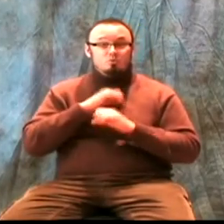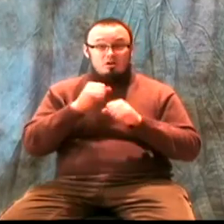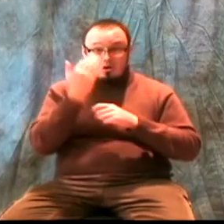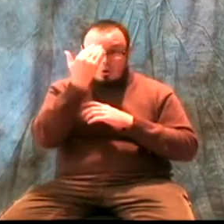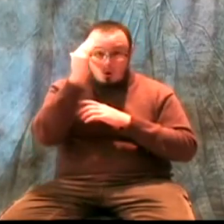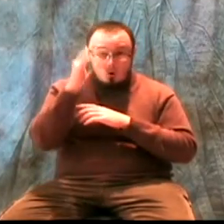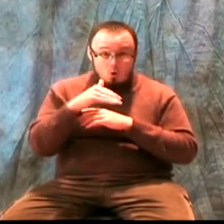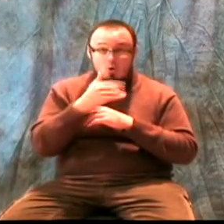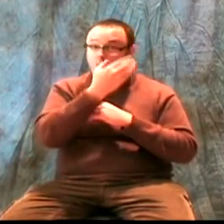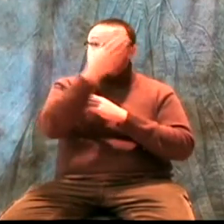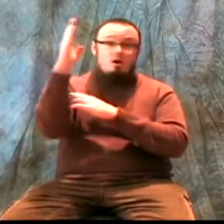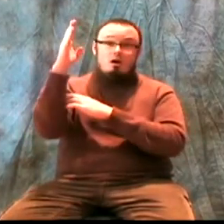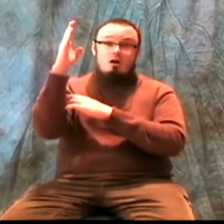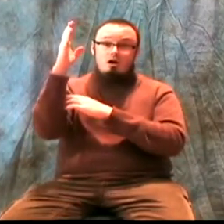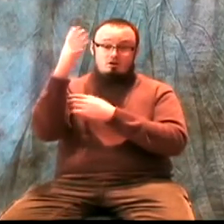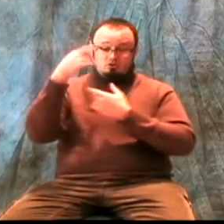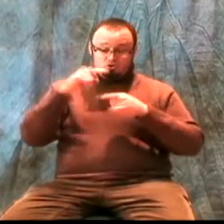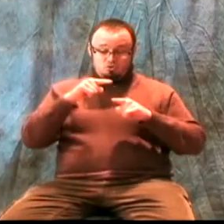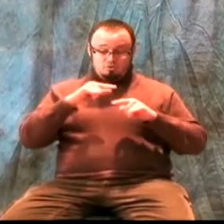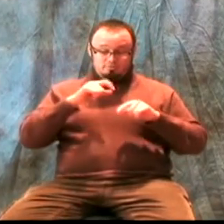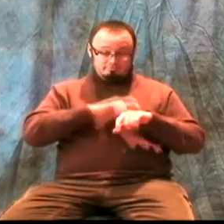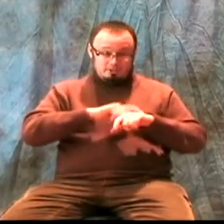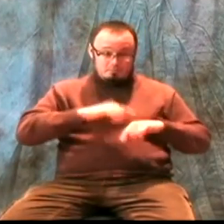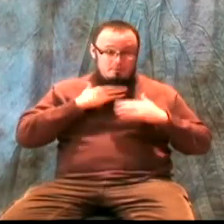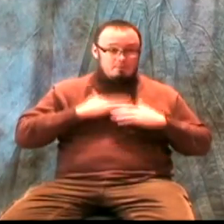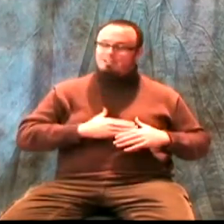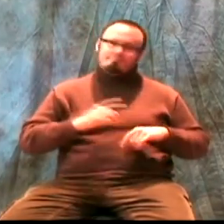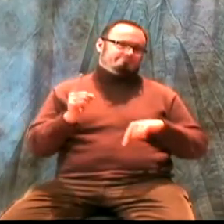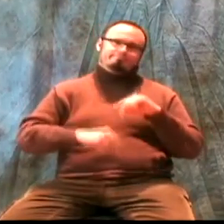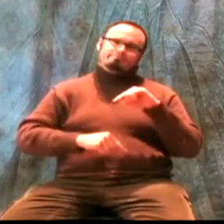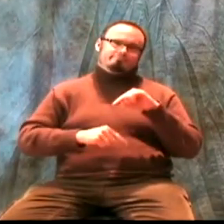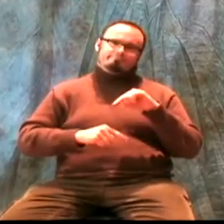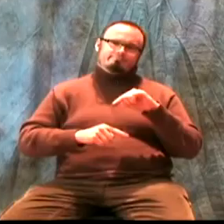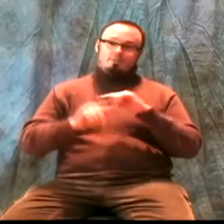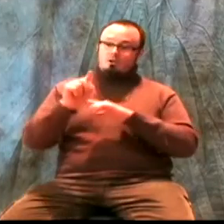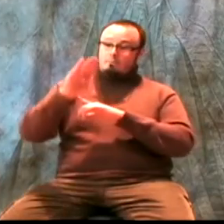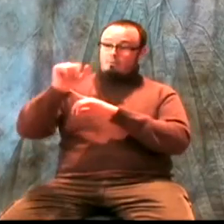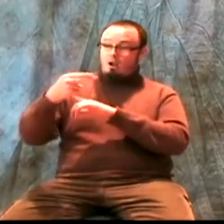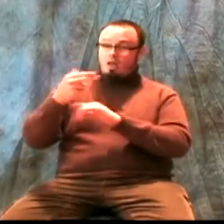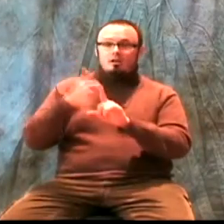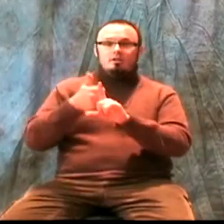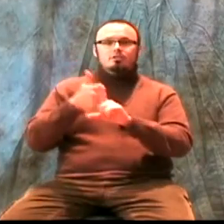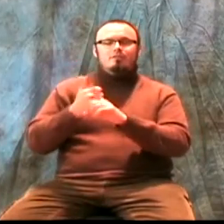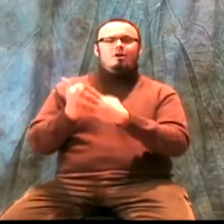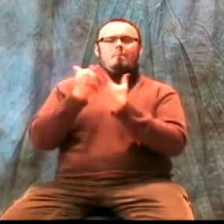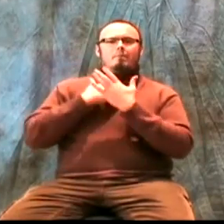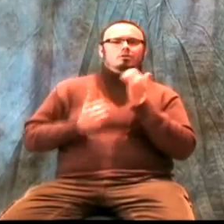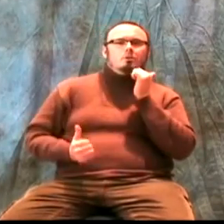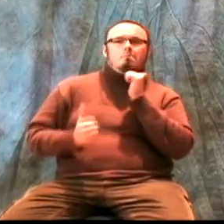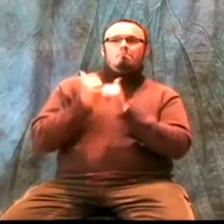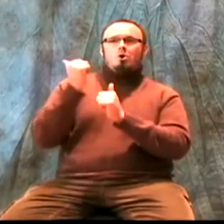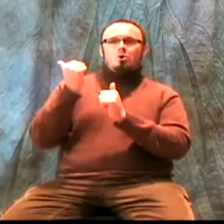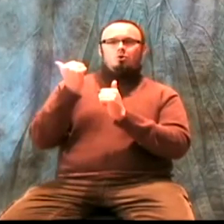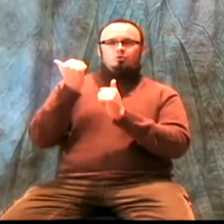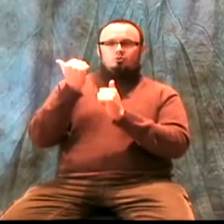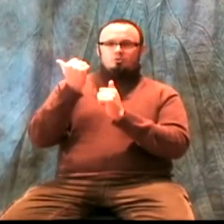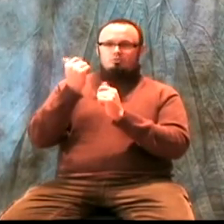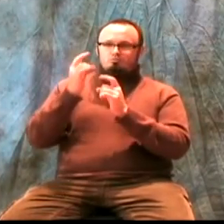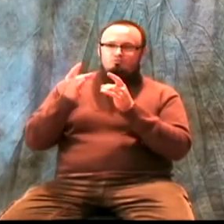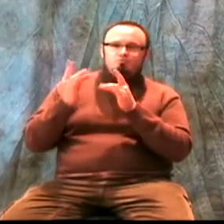God while we are in the body. Kabbalah, however, gives us the greatest possibility of closeness.